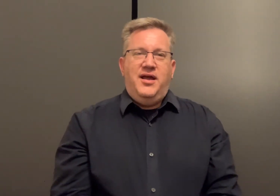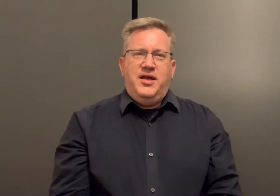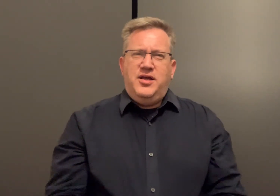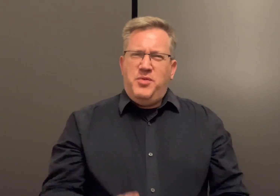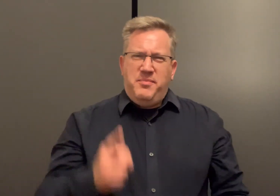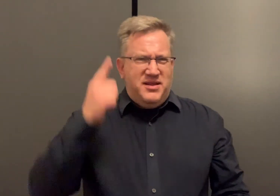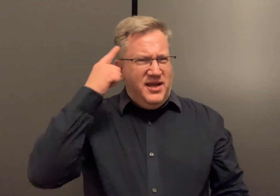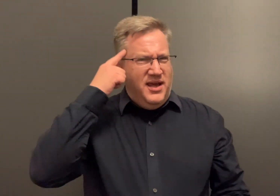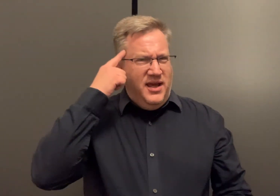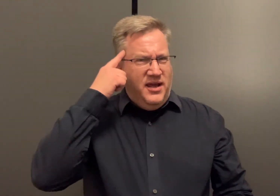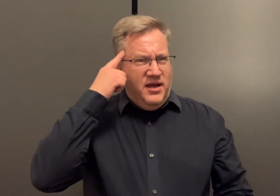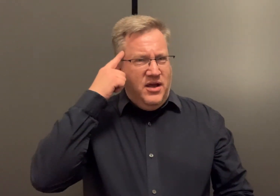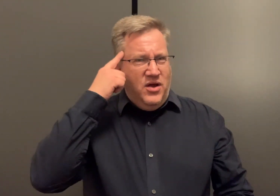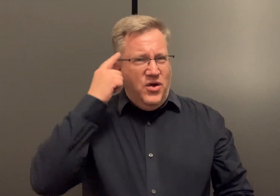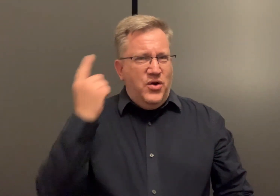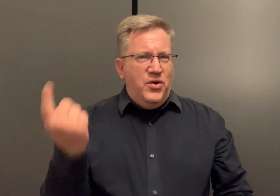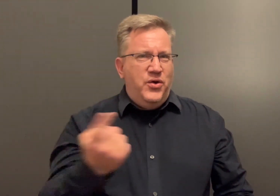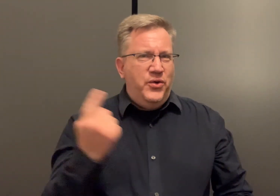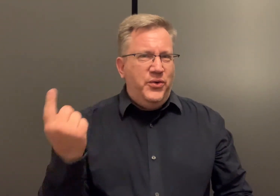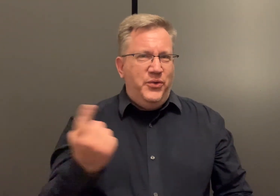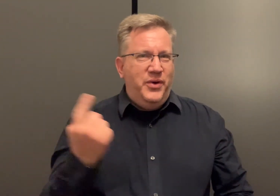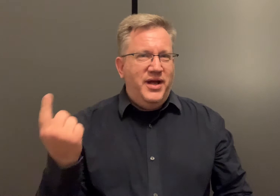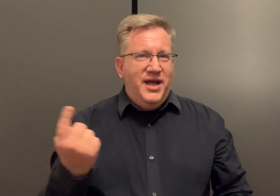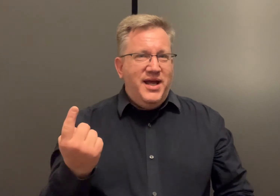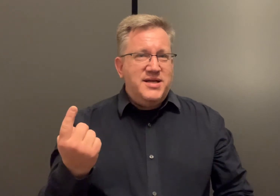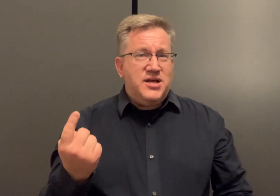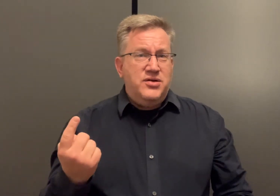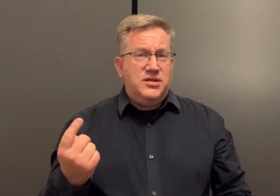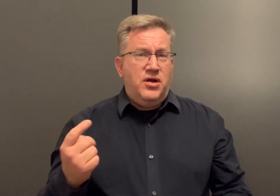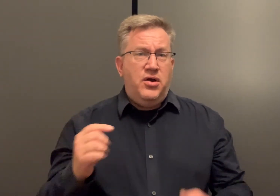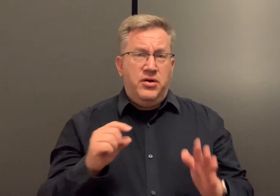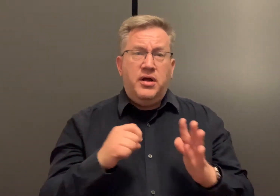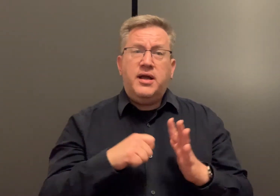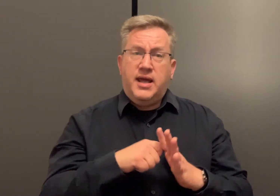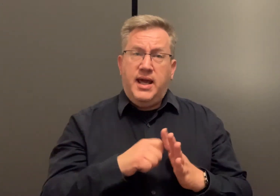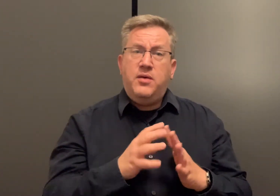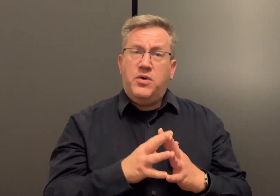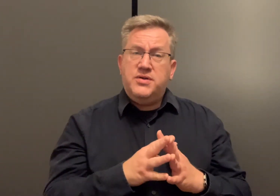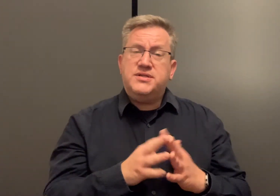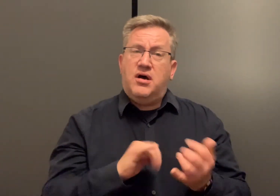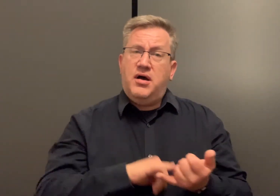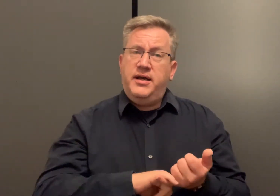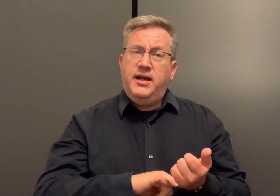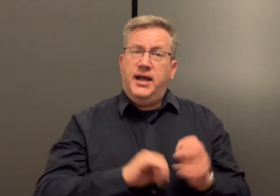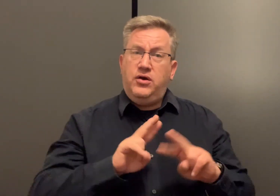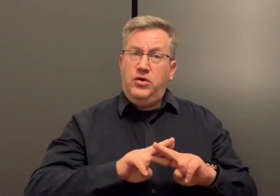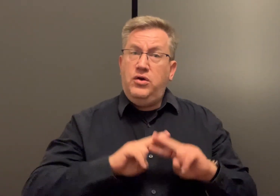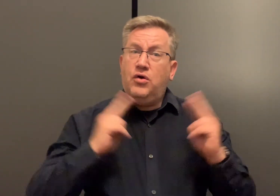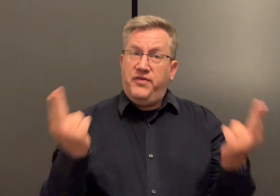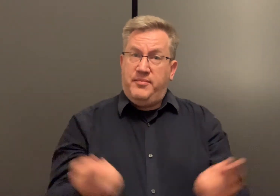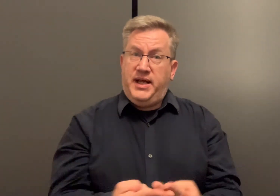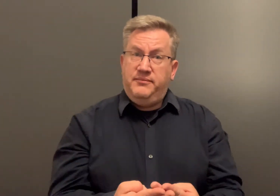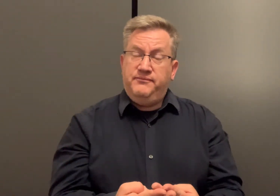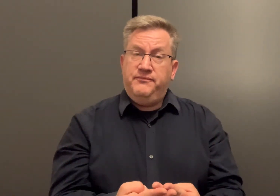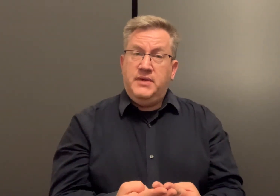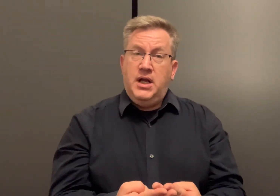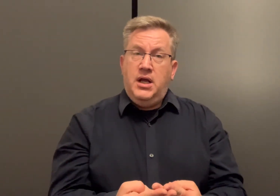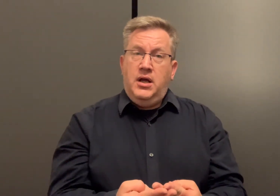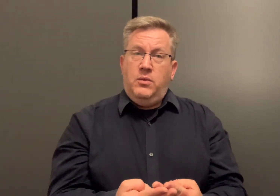You might be thinking, who is going to learn keyword sign in your family? Well,